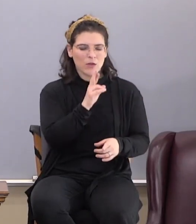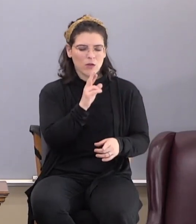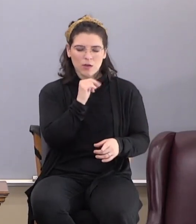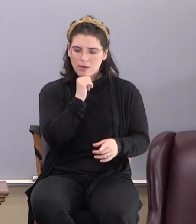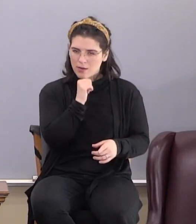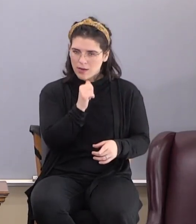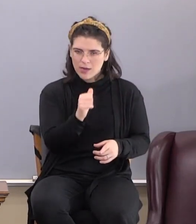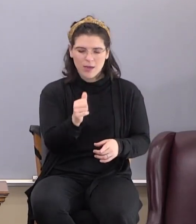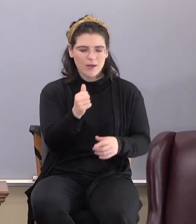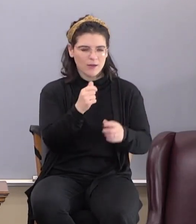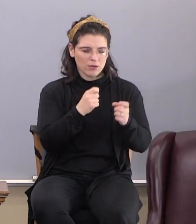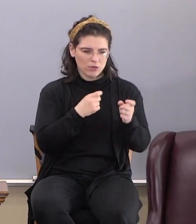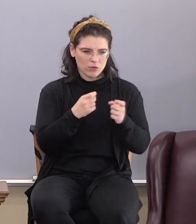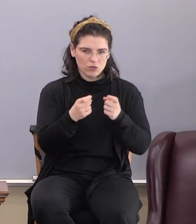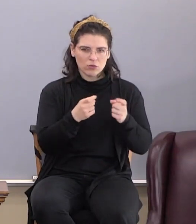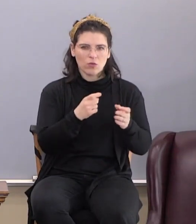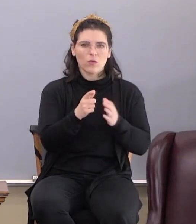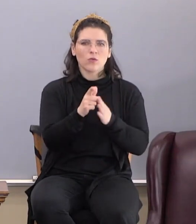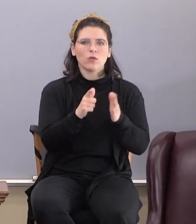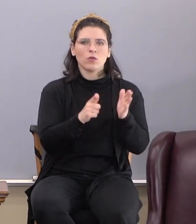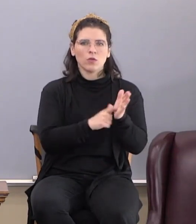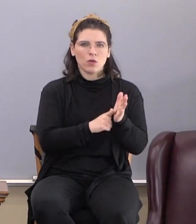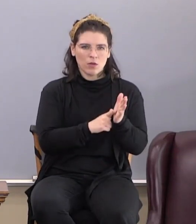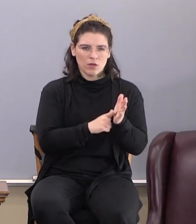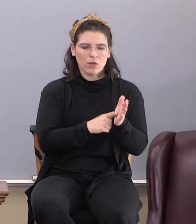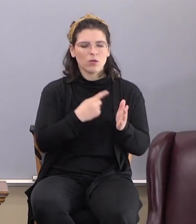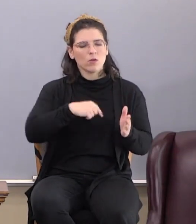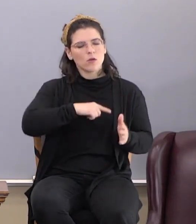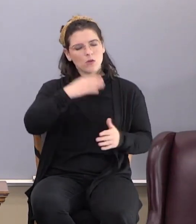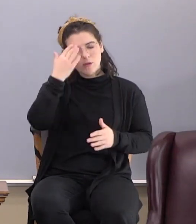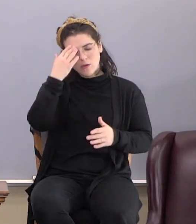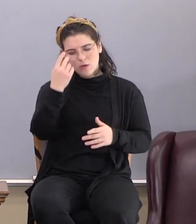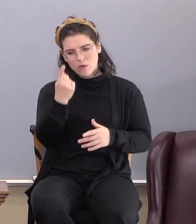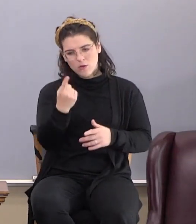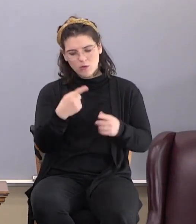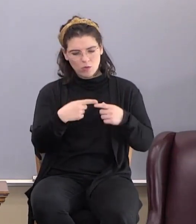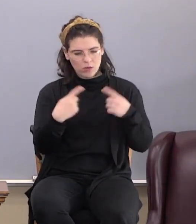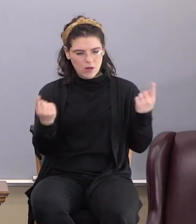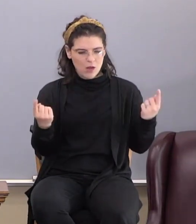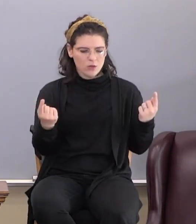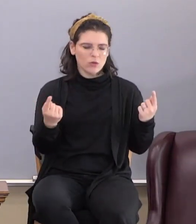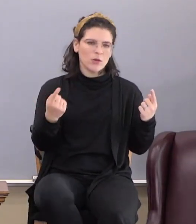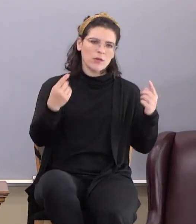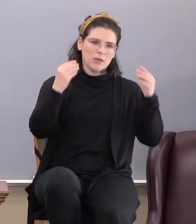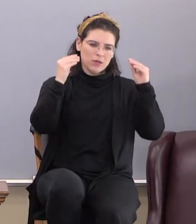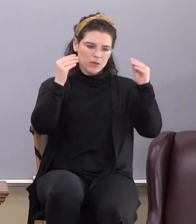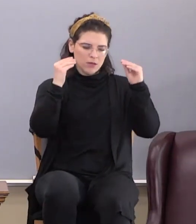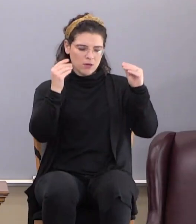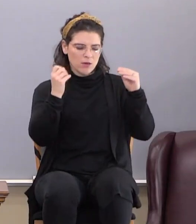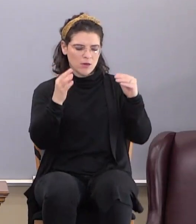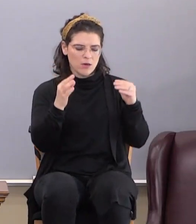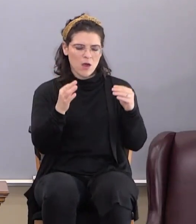not under the law. So we know the two contrary principles